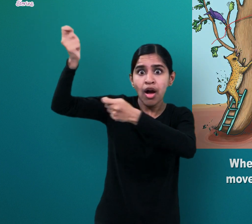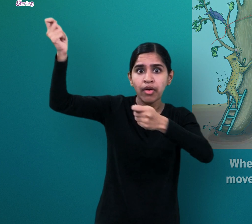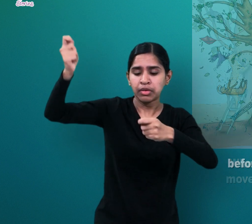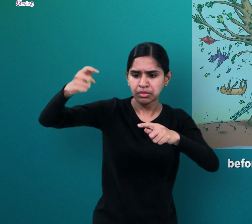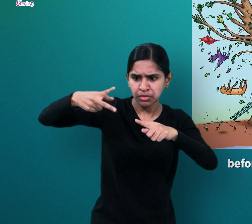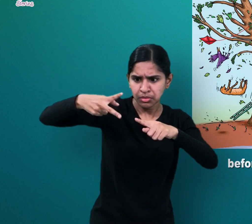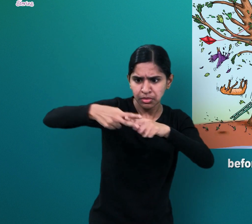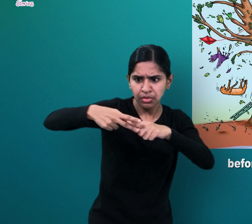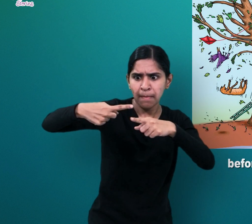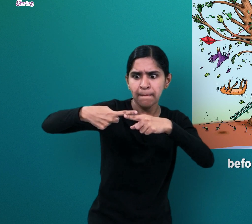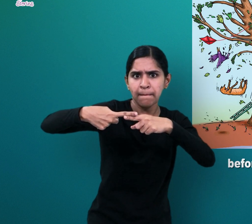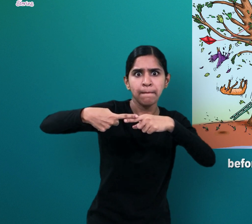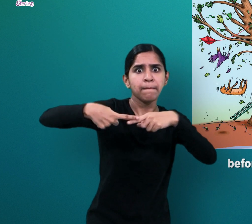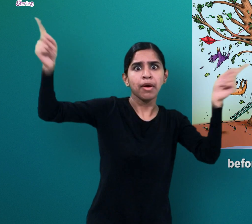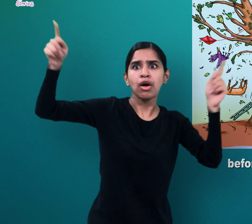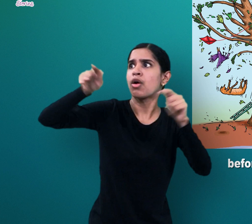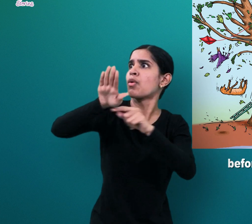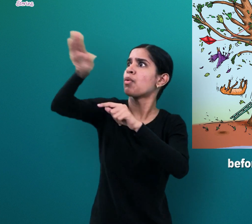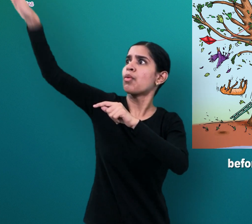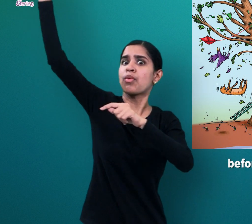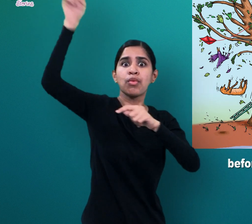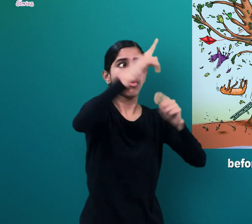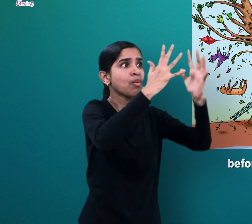Before releasing in a violent burst.